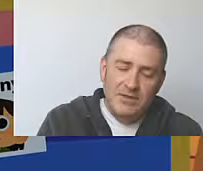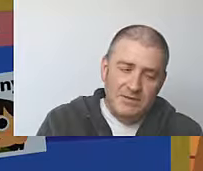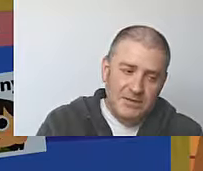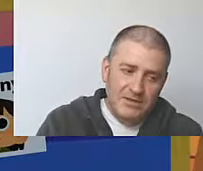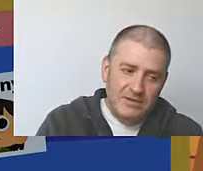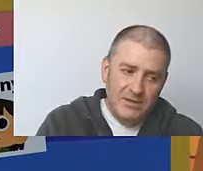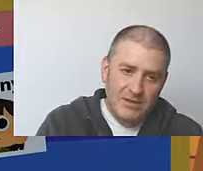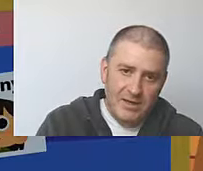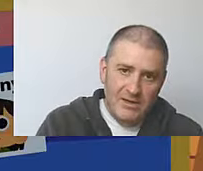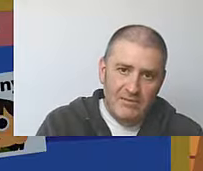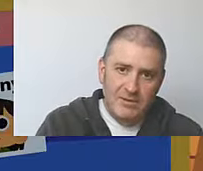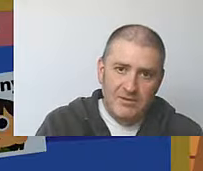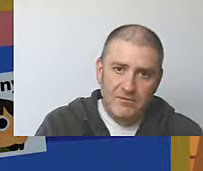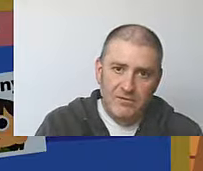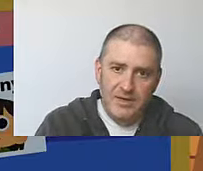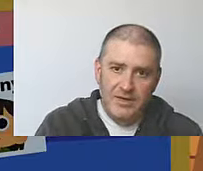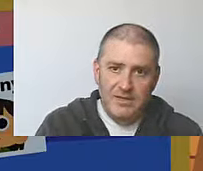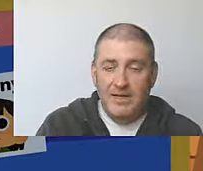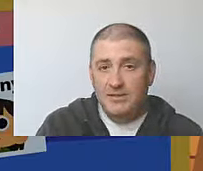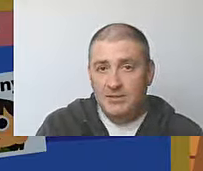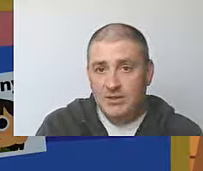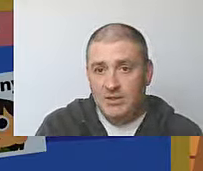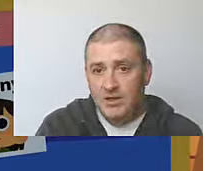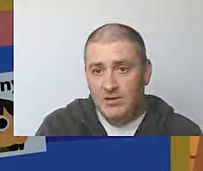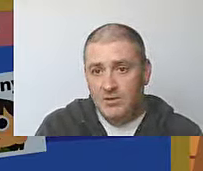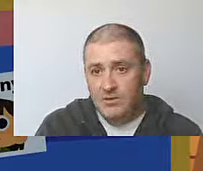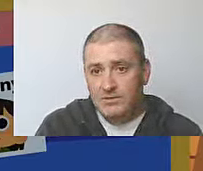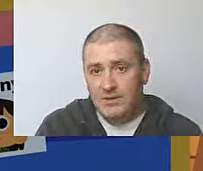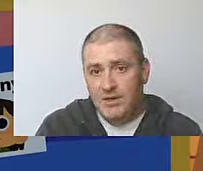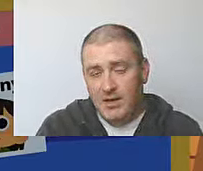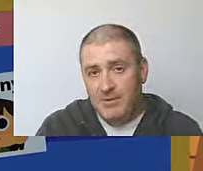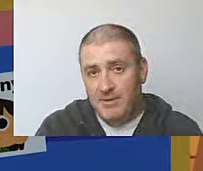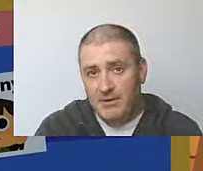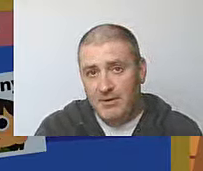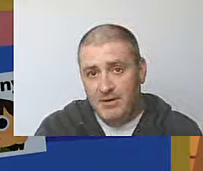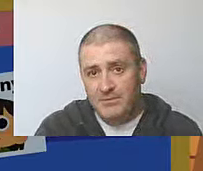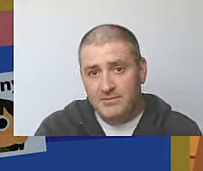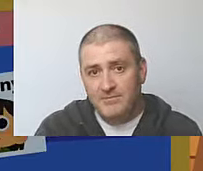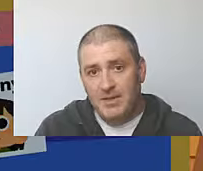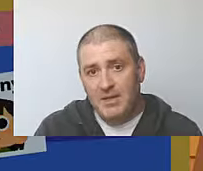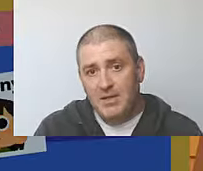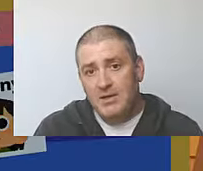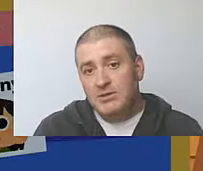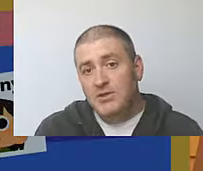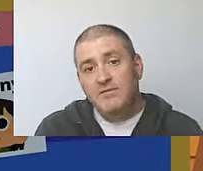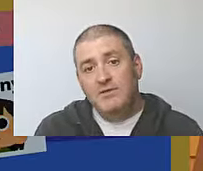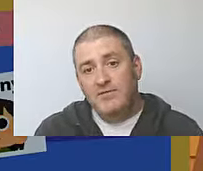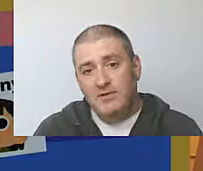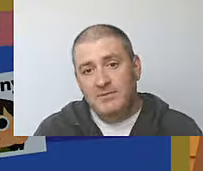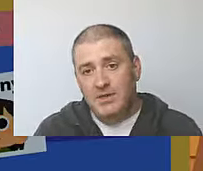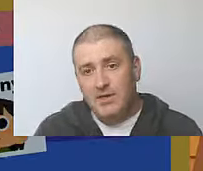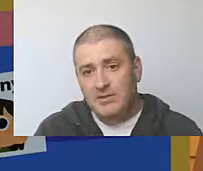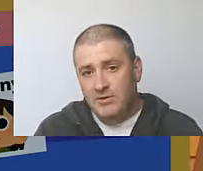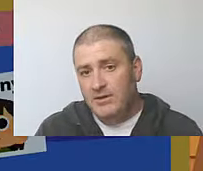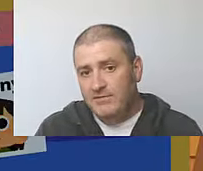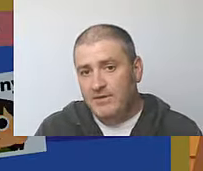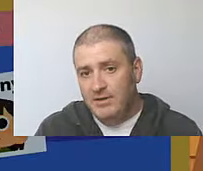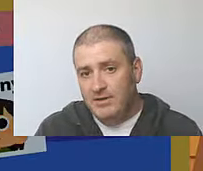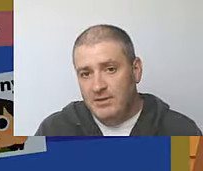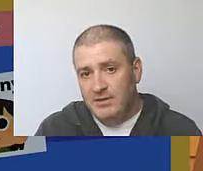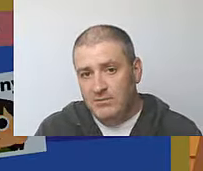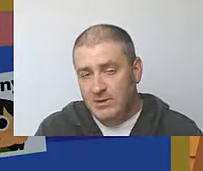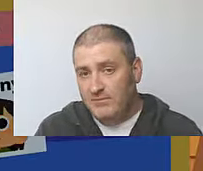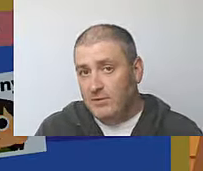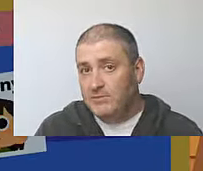So this is a game from a Canadian studio called Capybara Games. Two of the developers there, John and